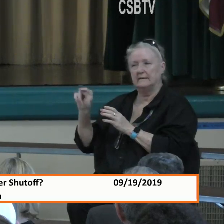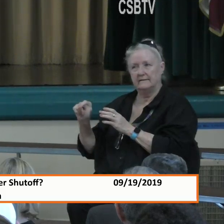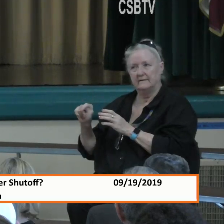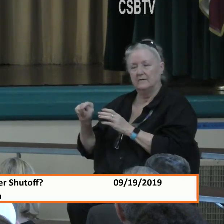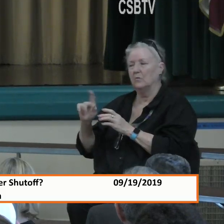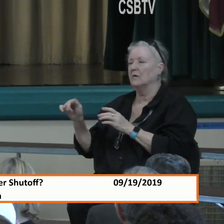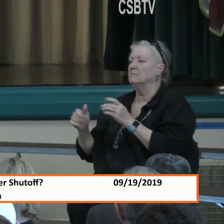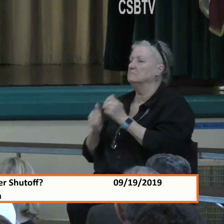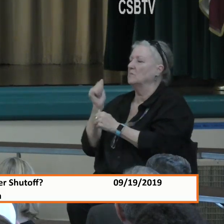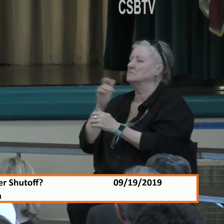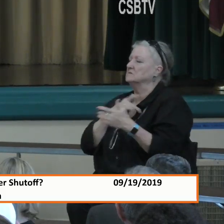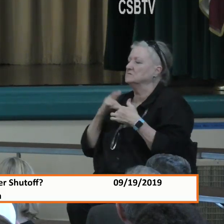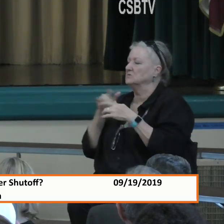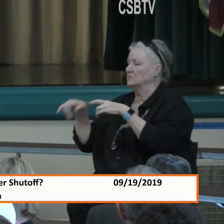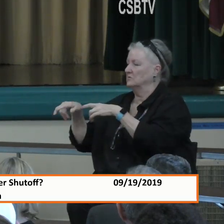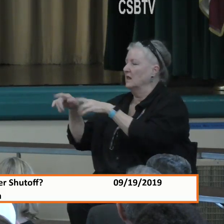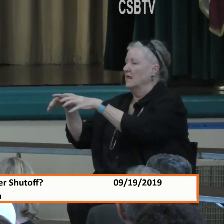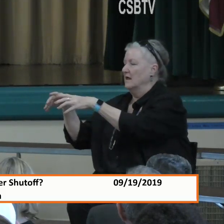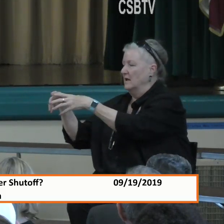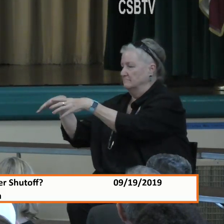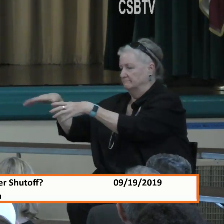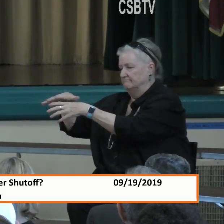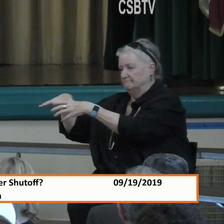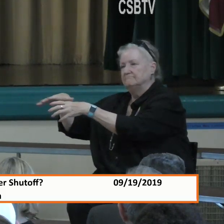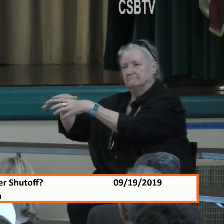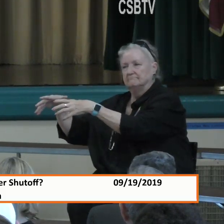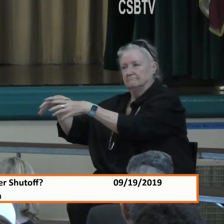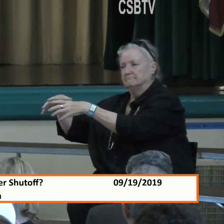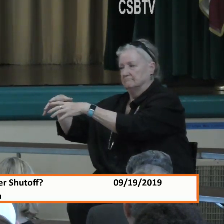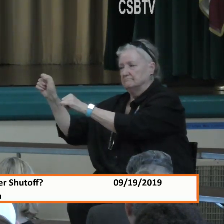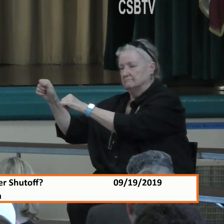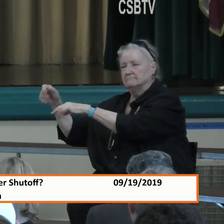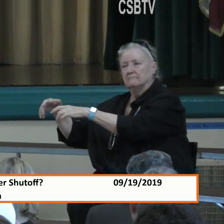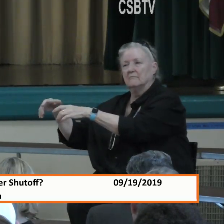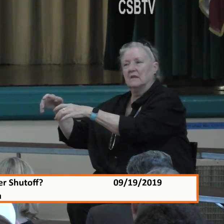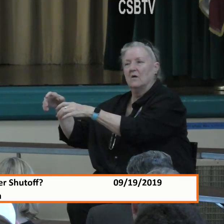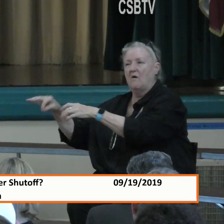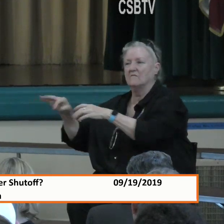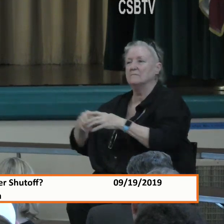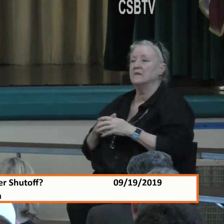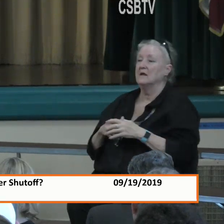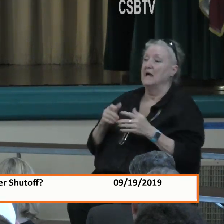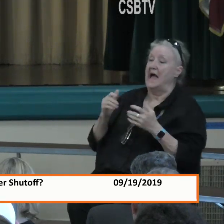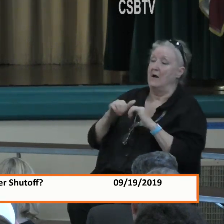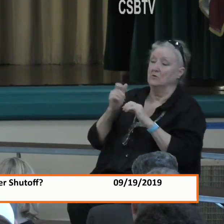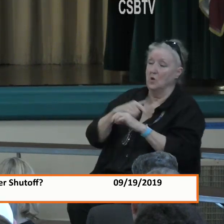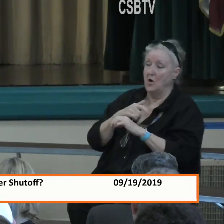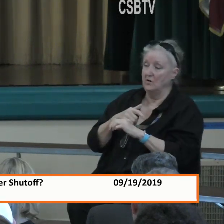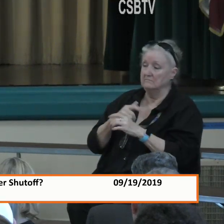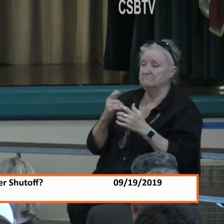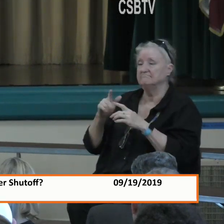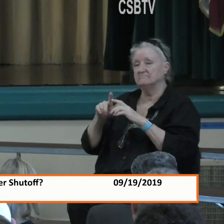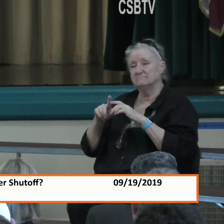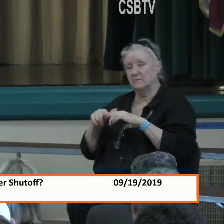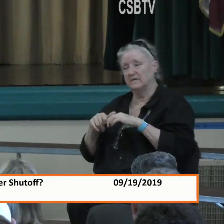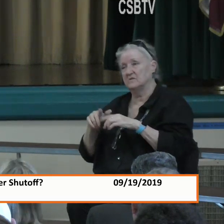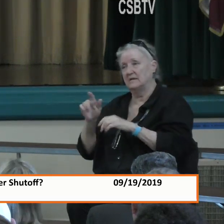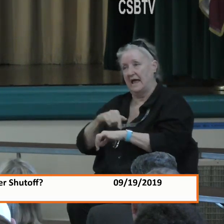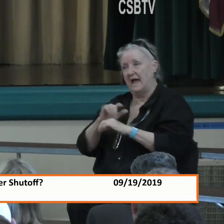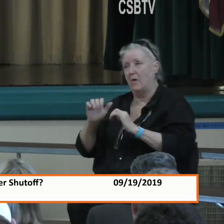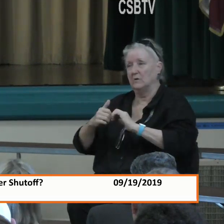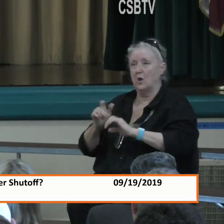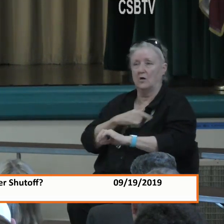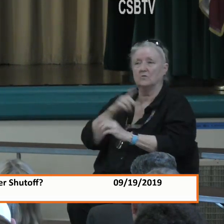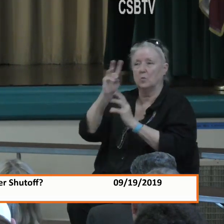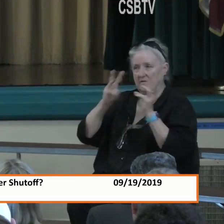largest concern. How long might a PSPS last? The length of the weather system and the time it